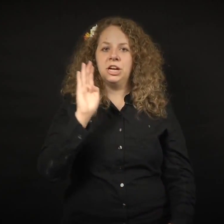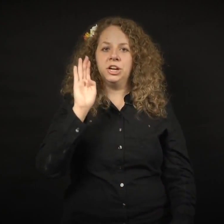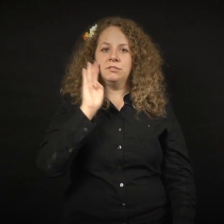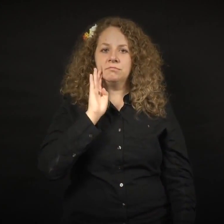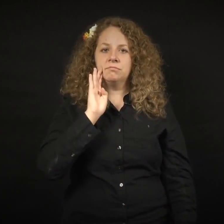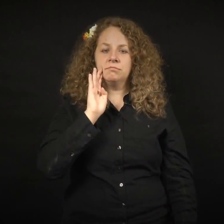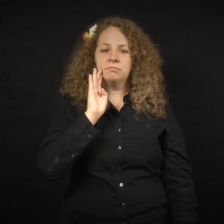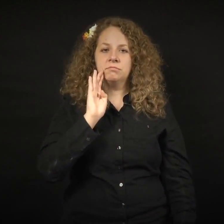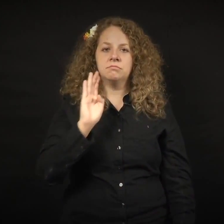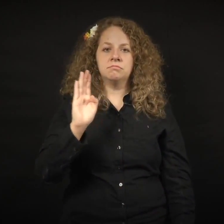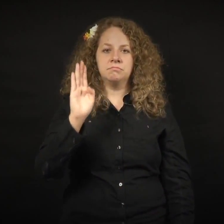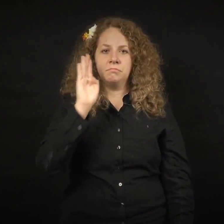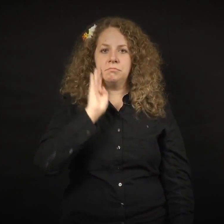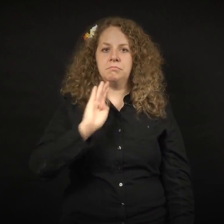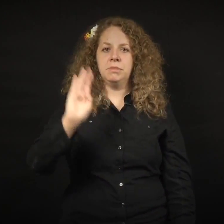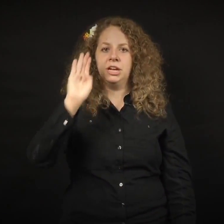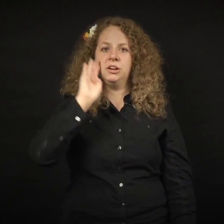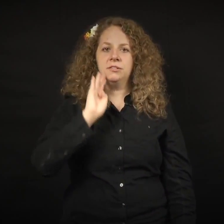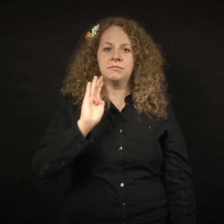Beer. Beer.